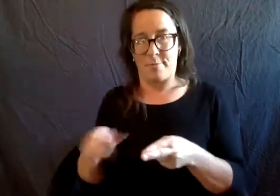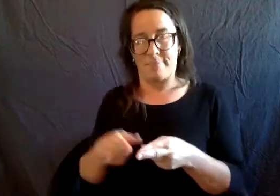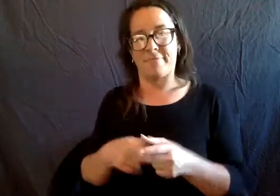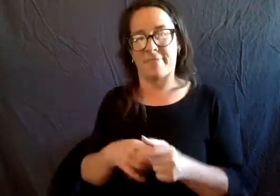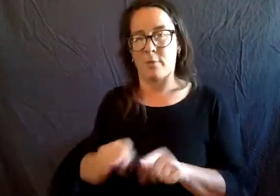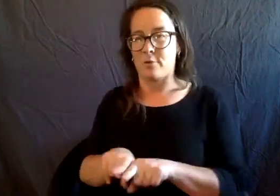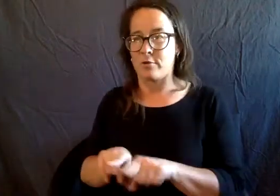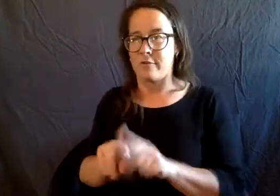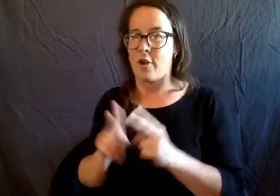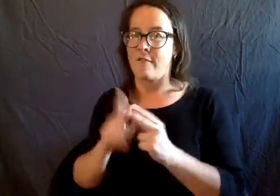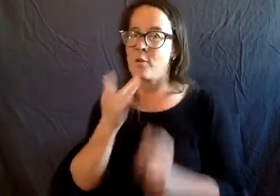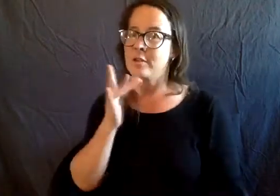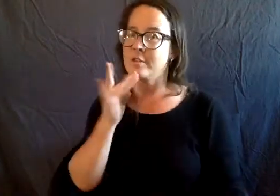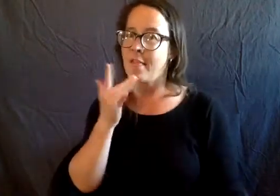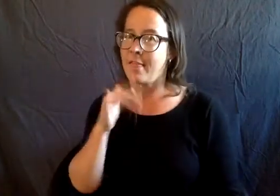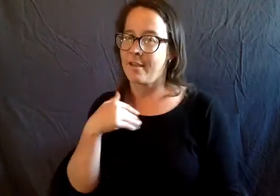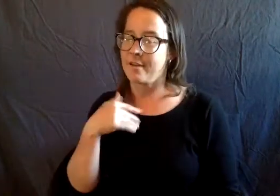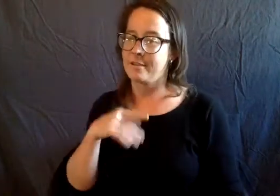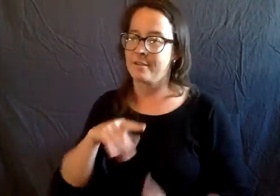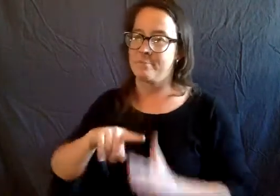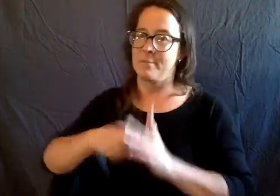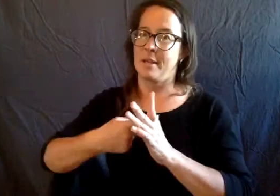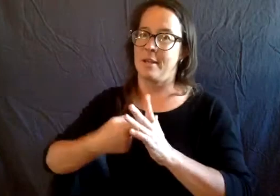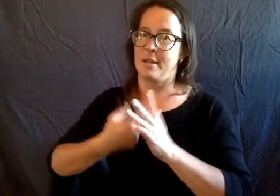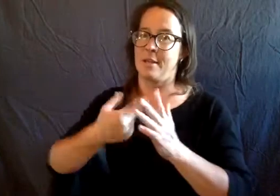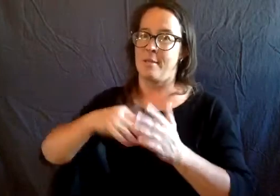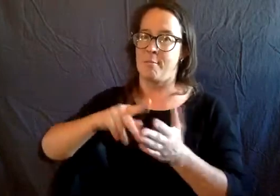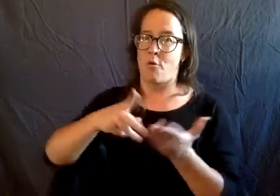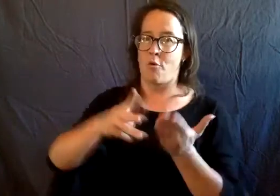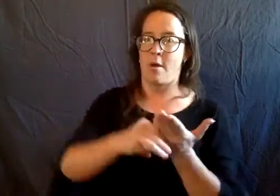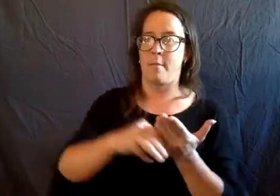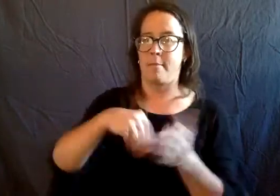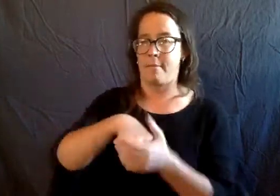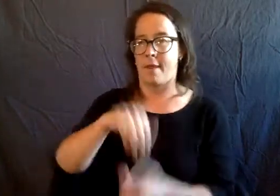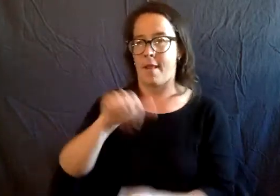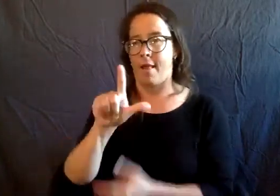I'm also very fortunate to have come into the program in LA, where there is an Alateen